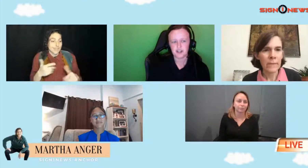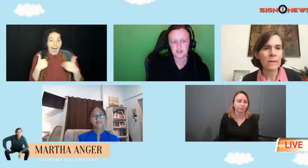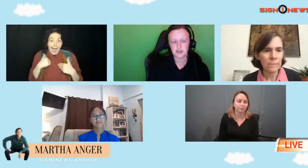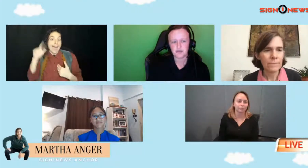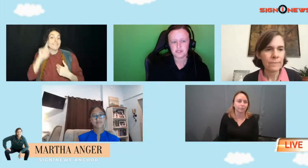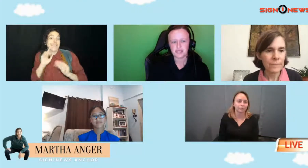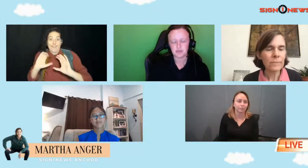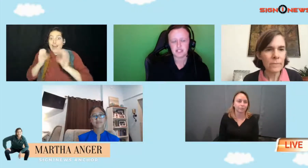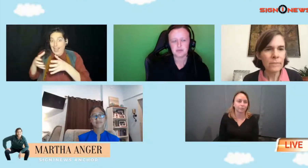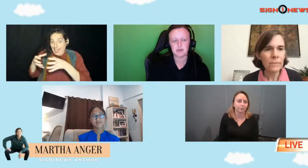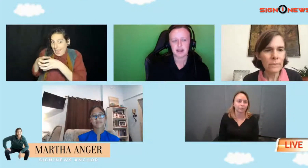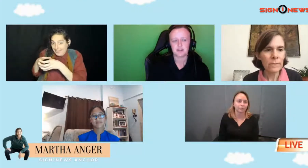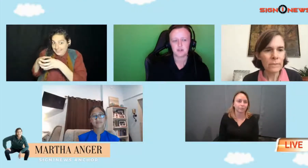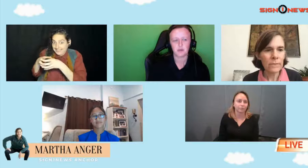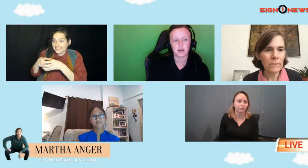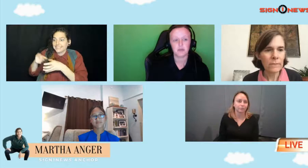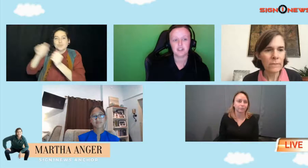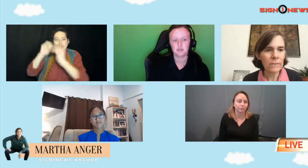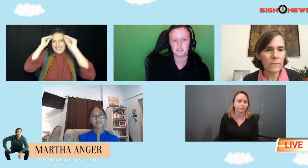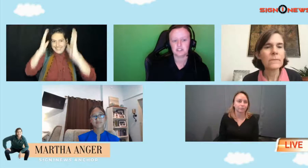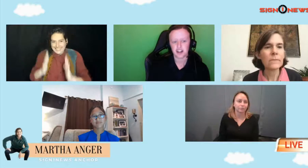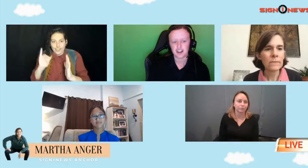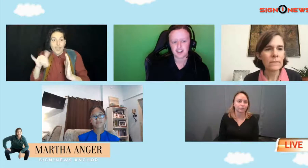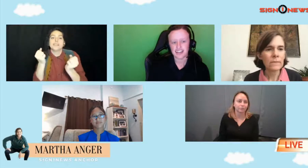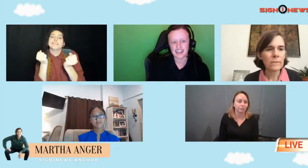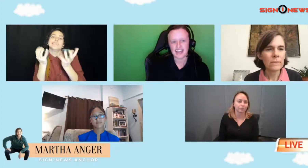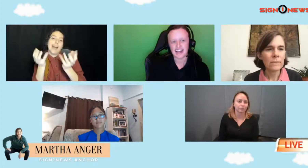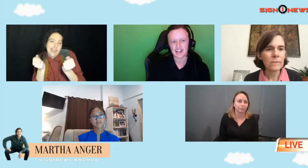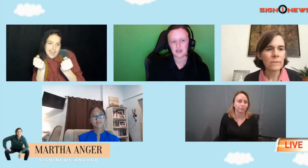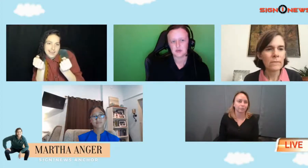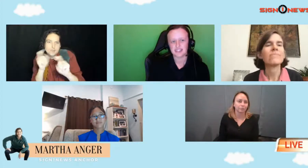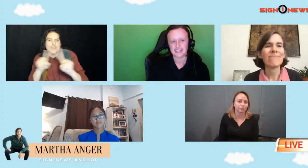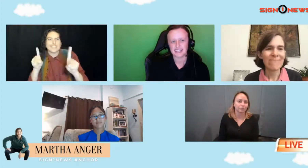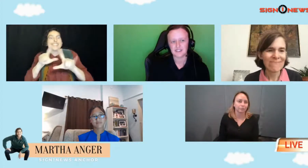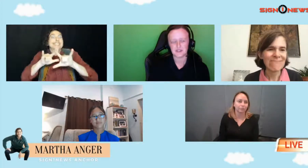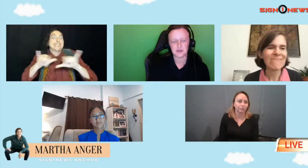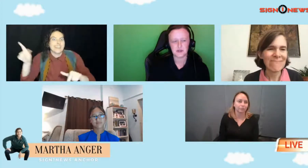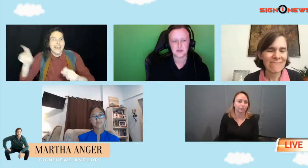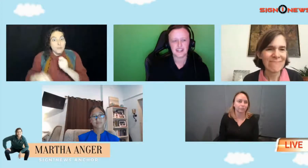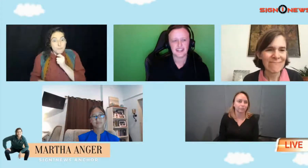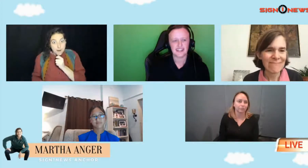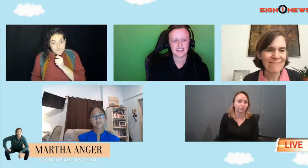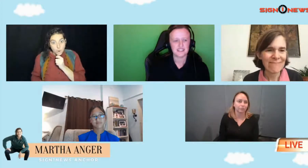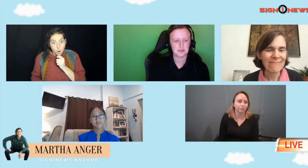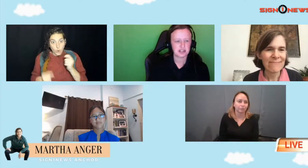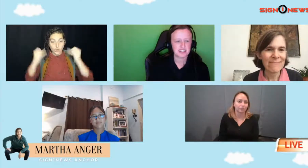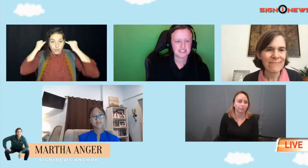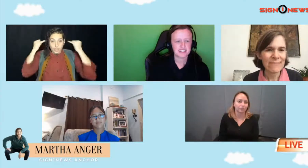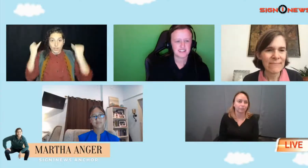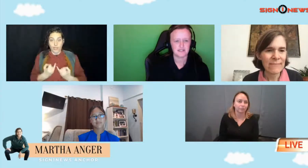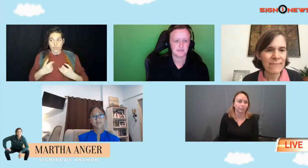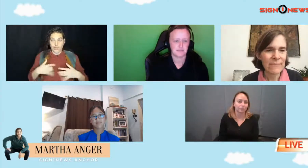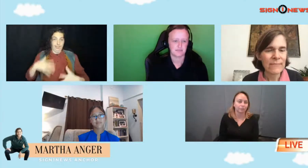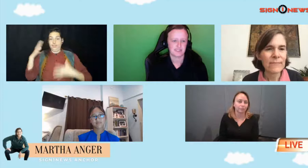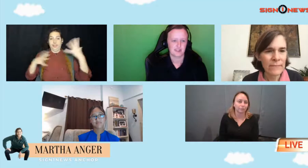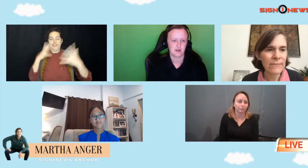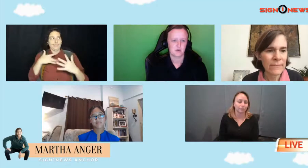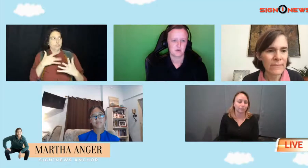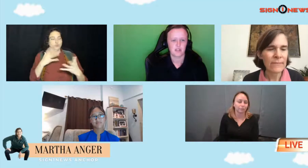your cartoon, it brings me back to when I was young, and I can relate to that experience